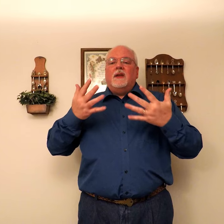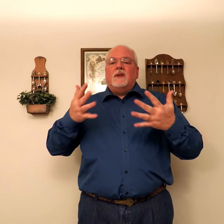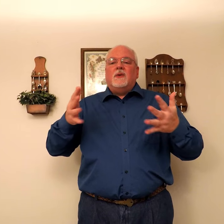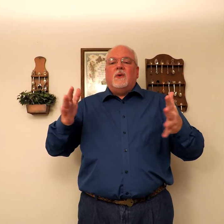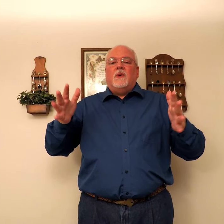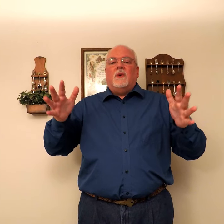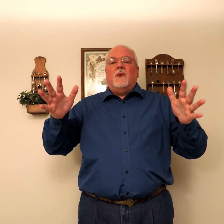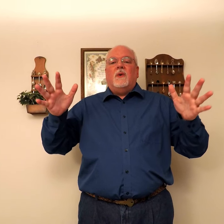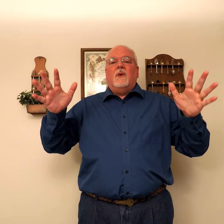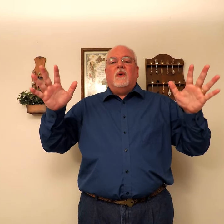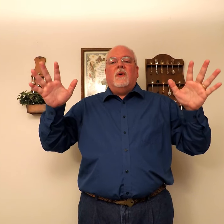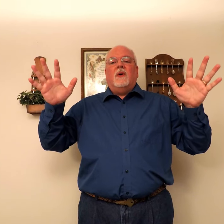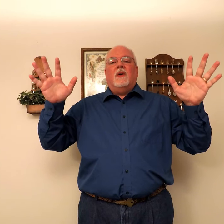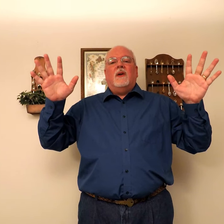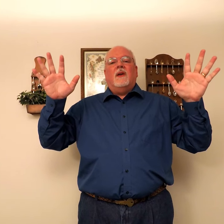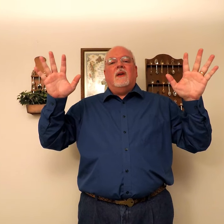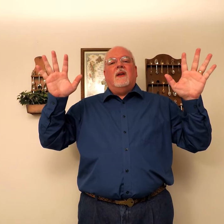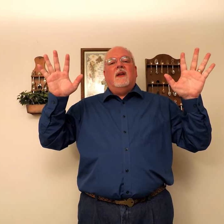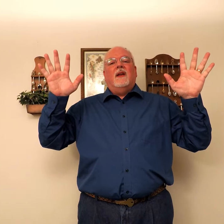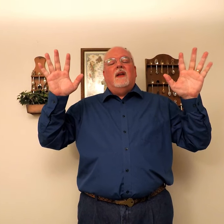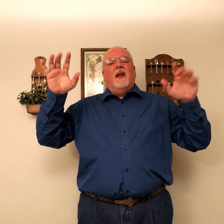is o'er,